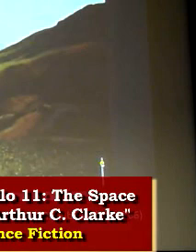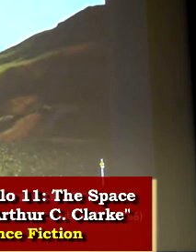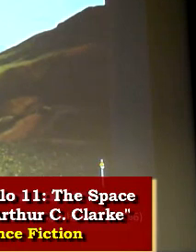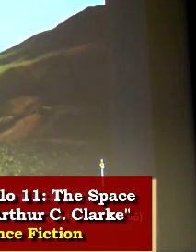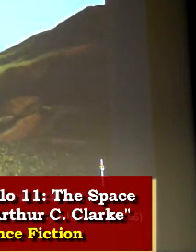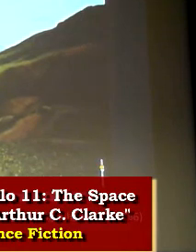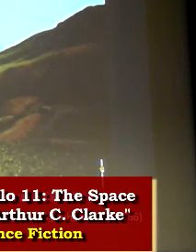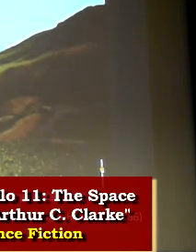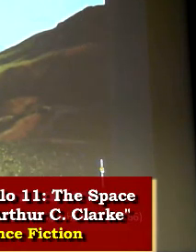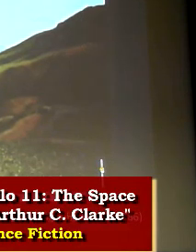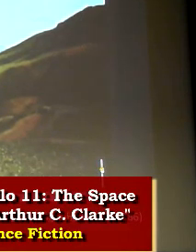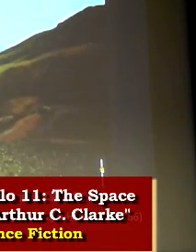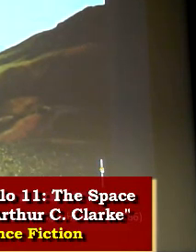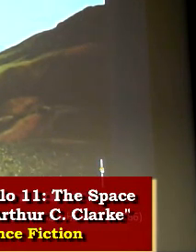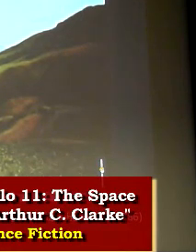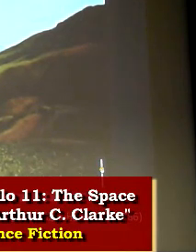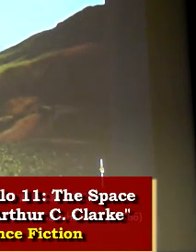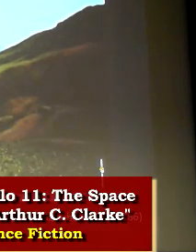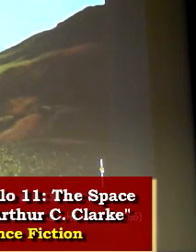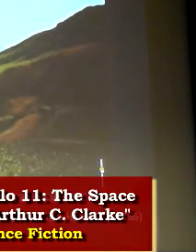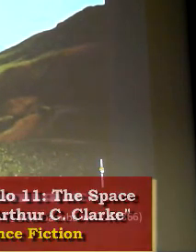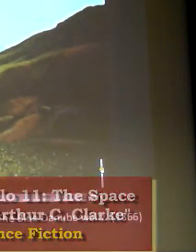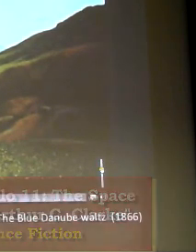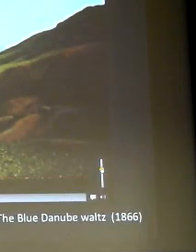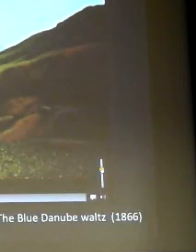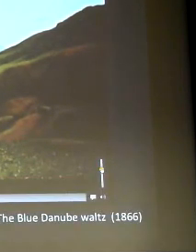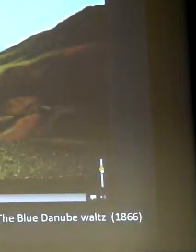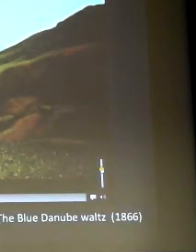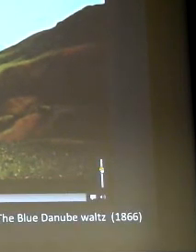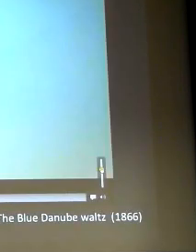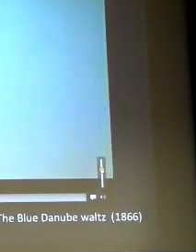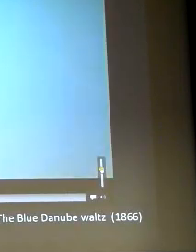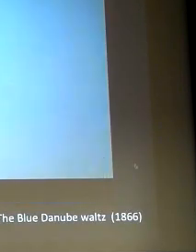years, which spans 4 million years.